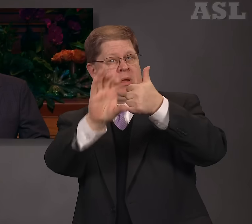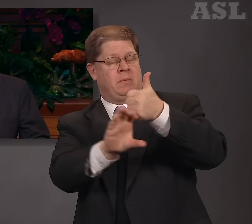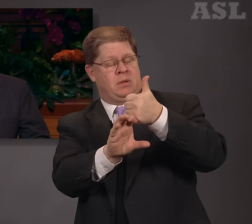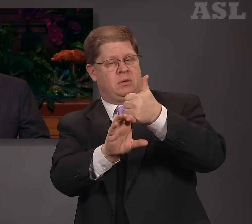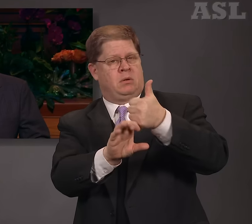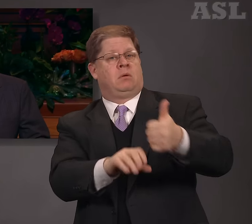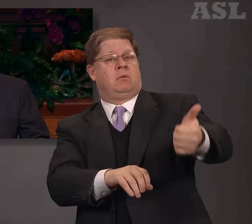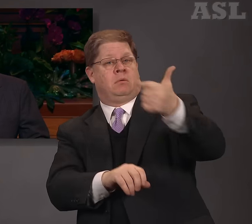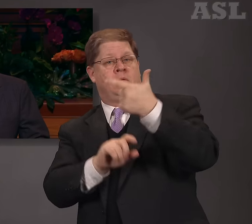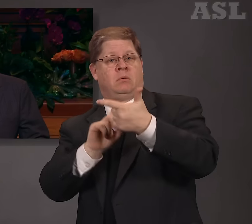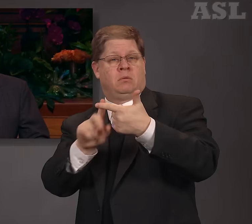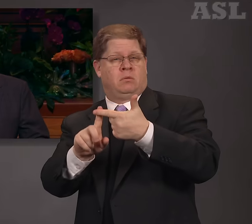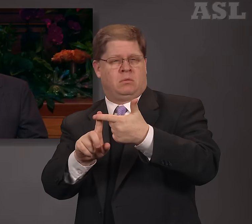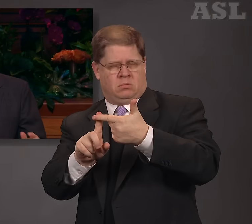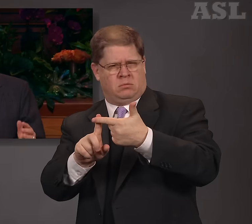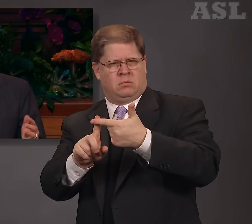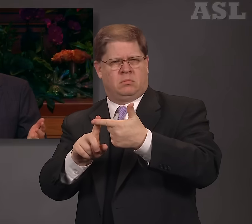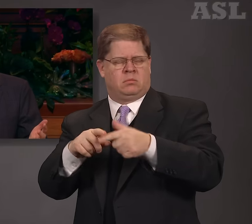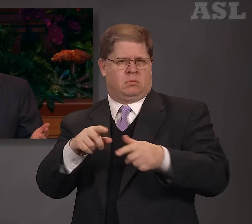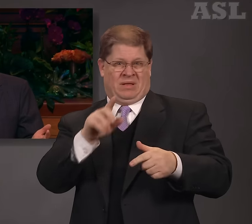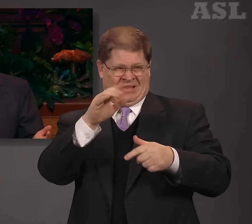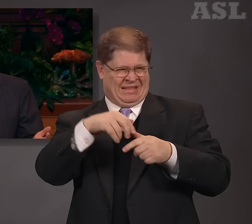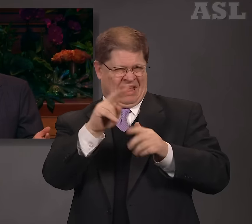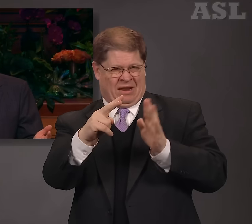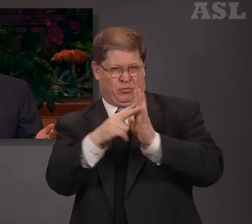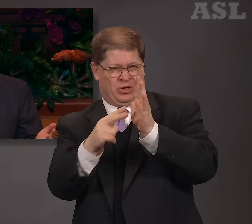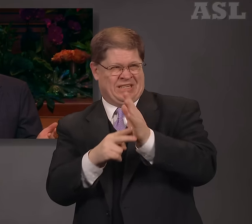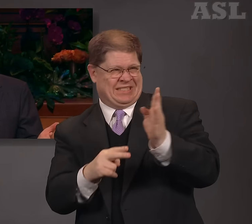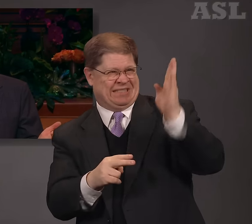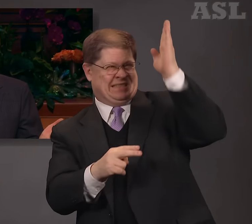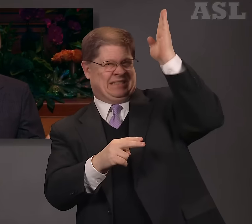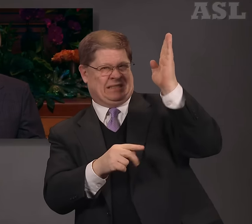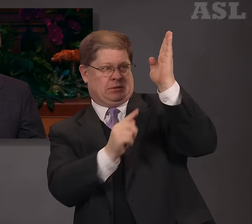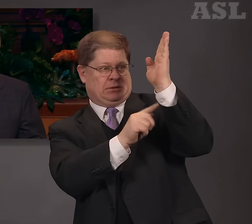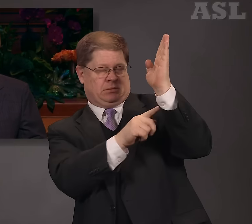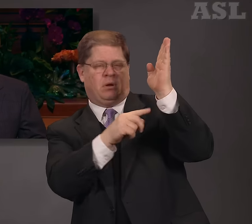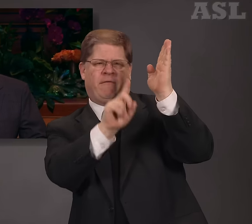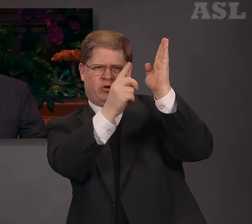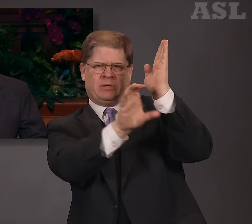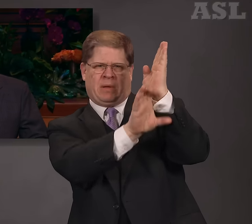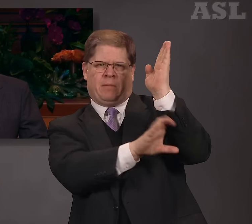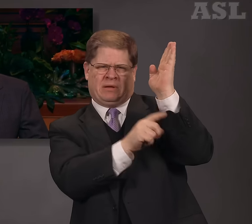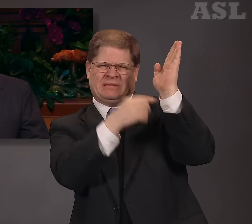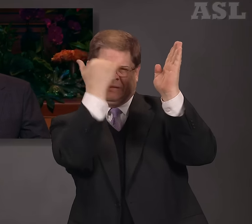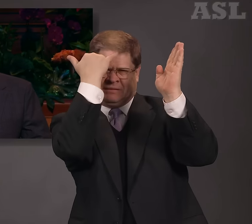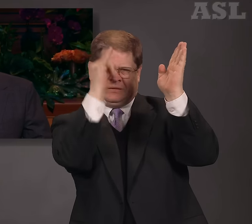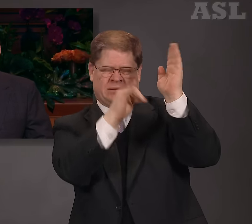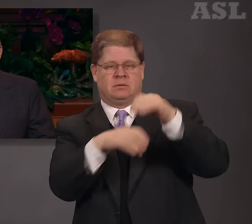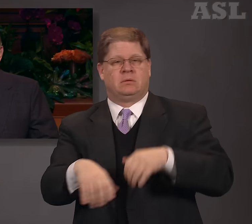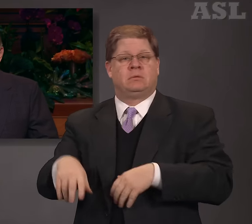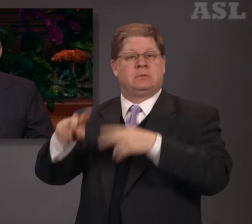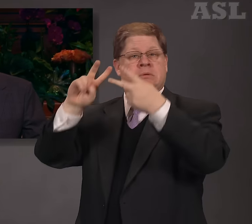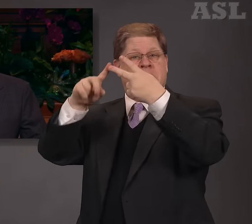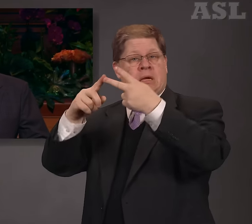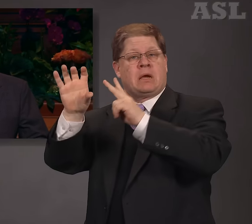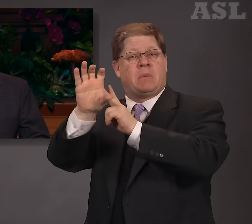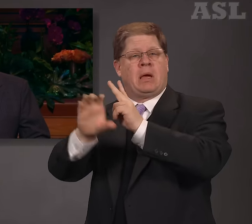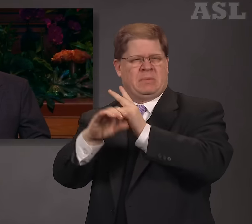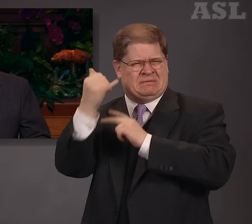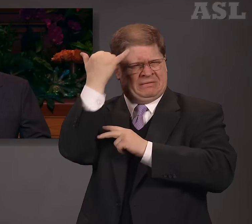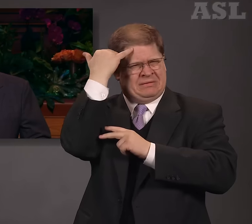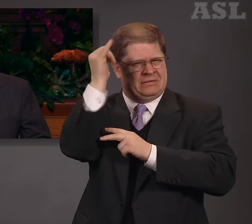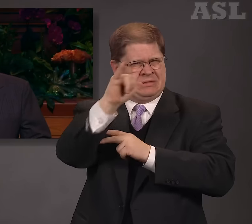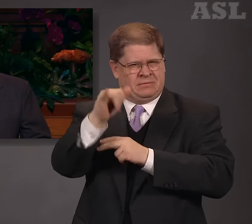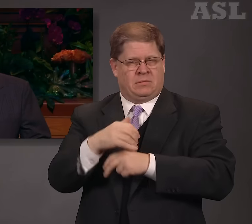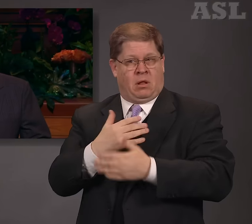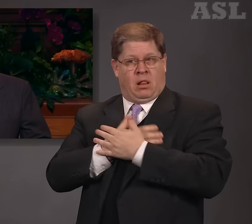great commandment." Hearkening to our bridge analogy, the first tower. "And the second is like unto it, thou shalt love